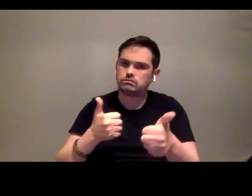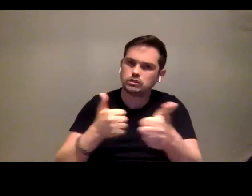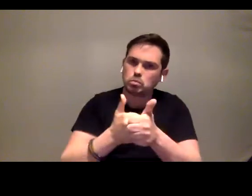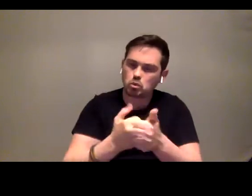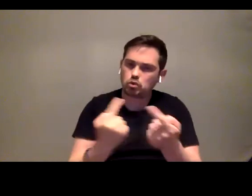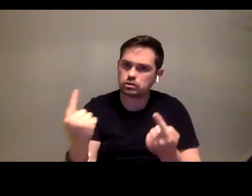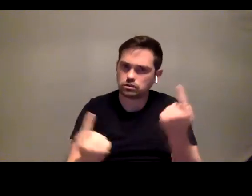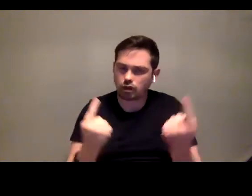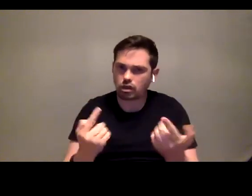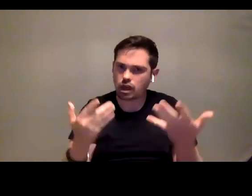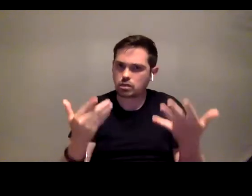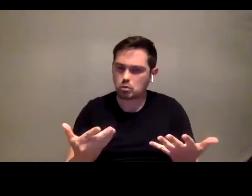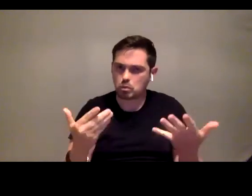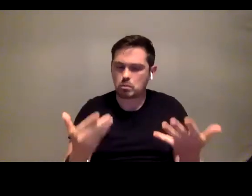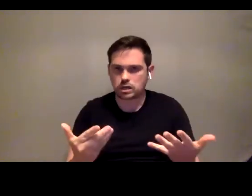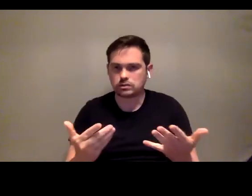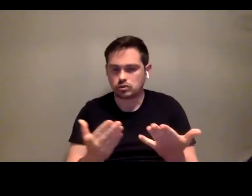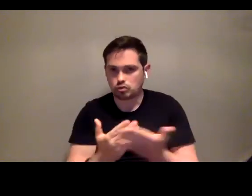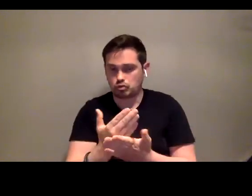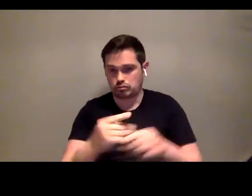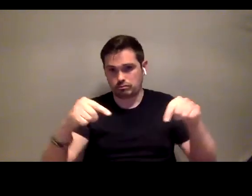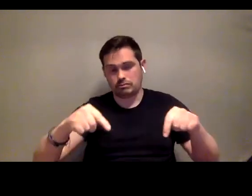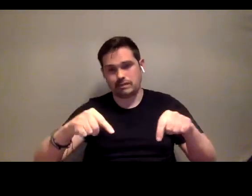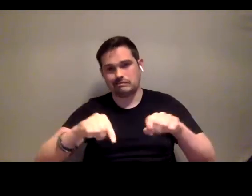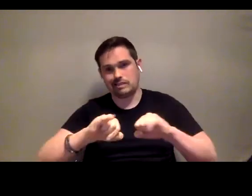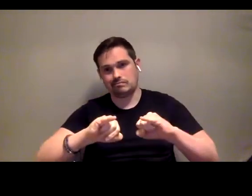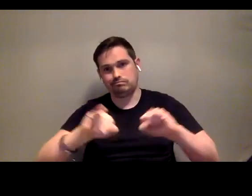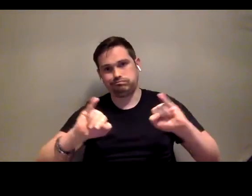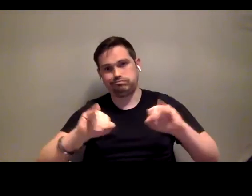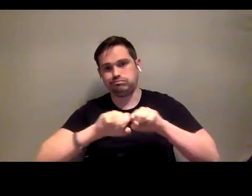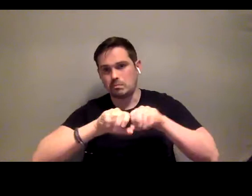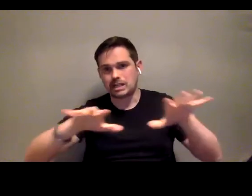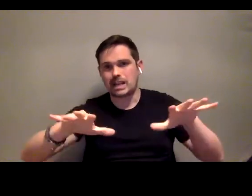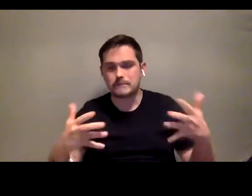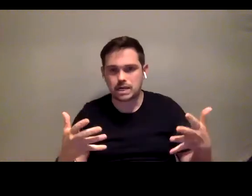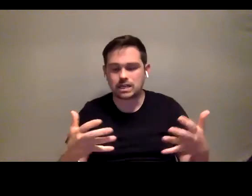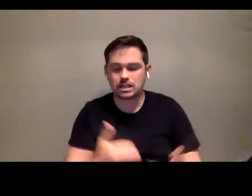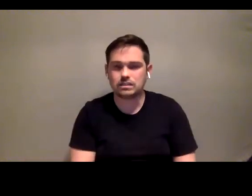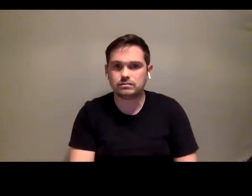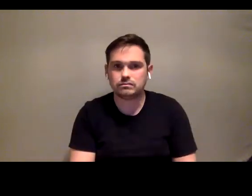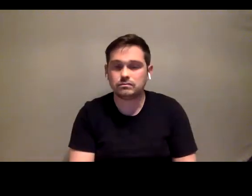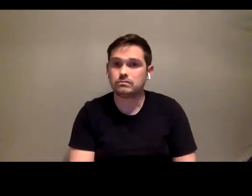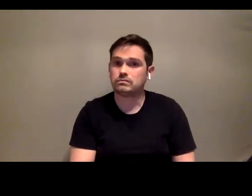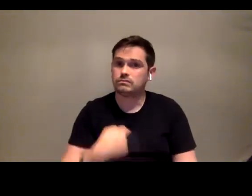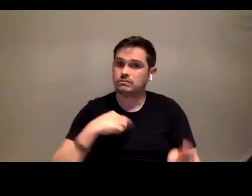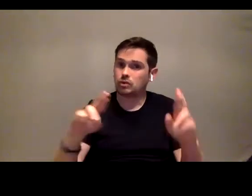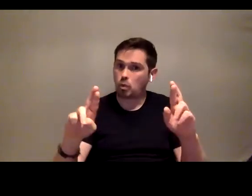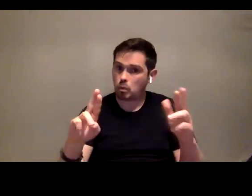great change and great insecurity. And the care sector feels really vital in that. So I hope that you enjoy the rest of the